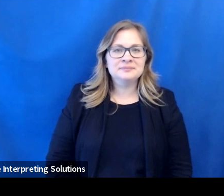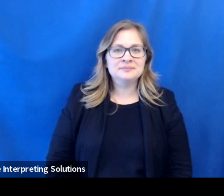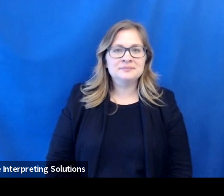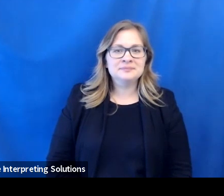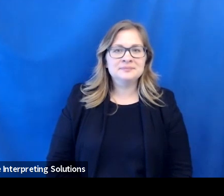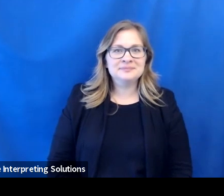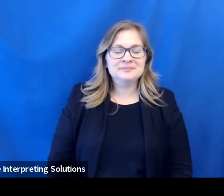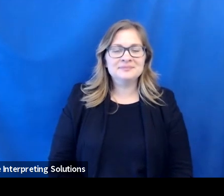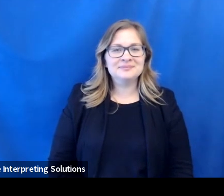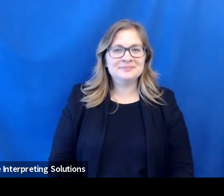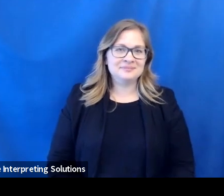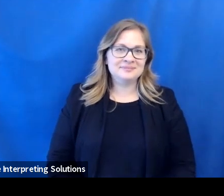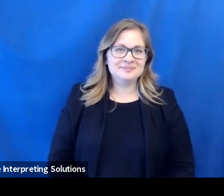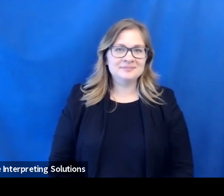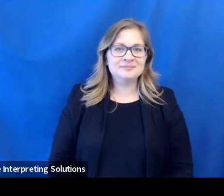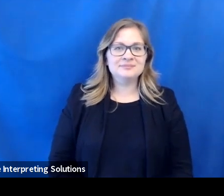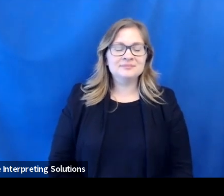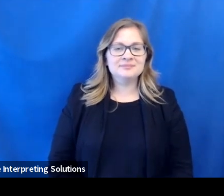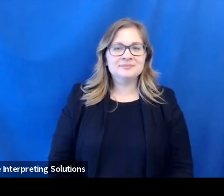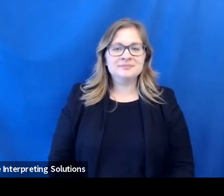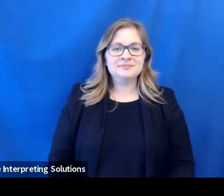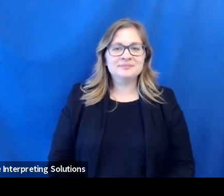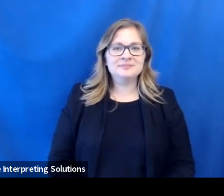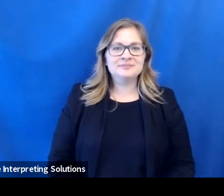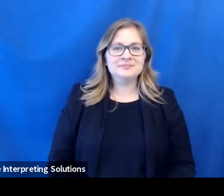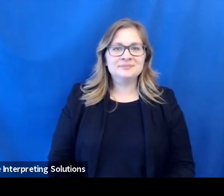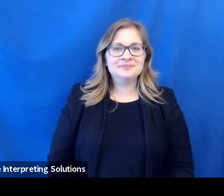Unstoppable. In wash scent booster.